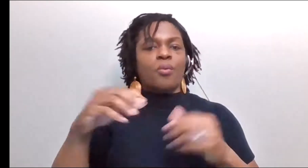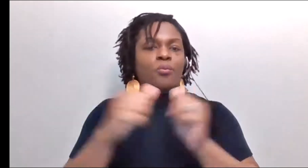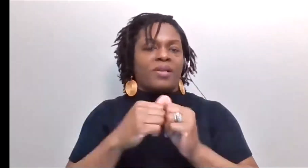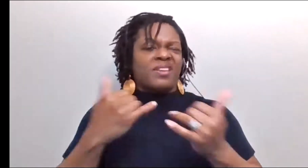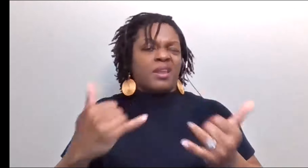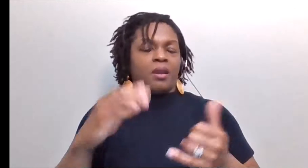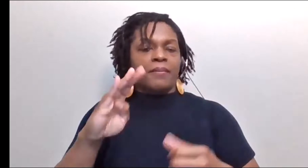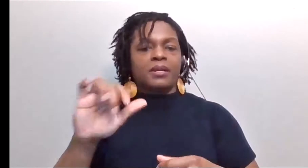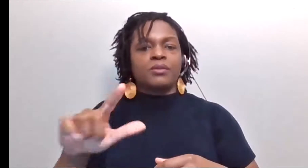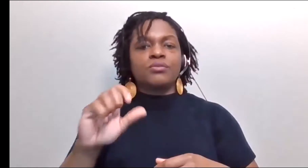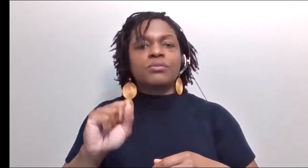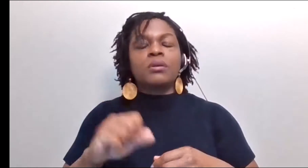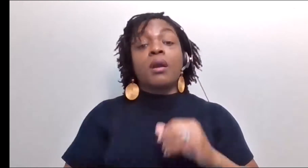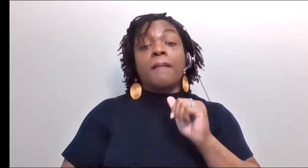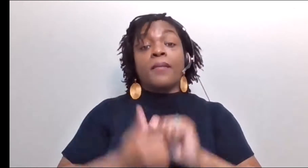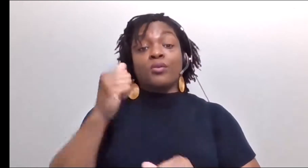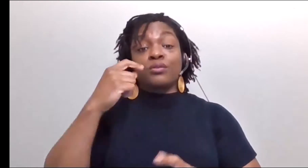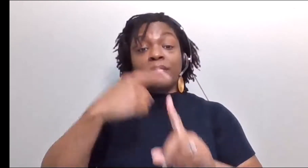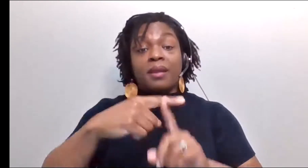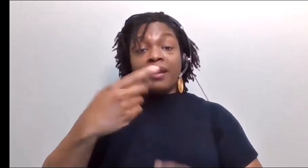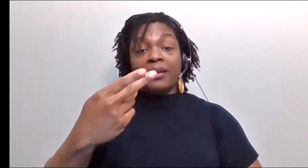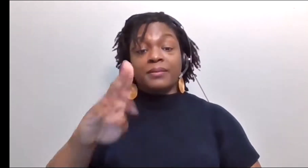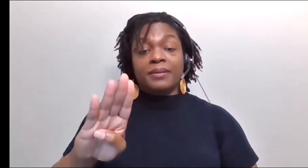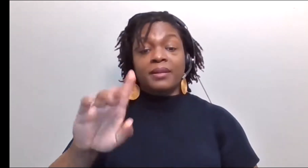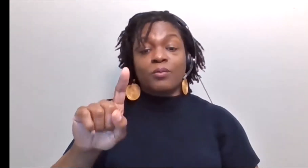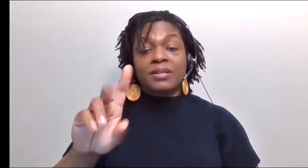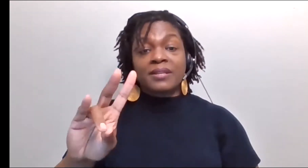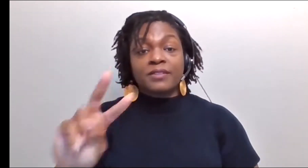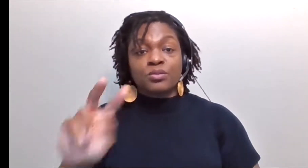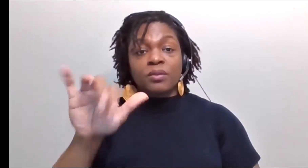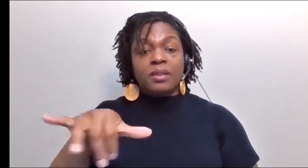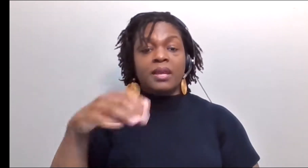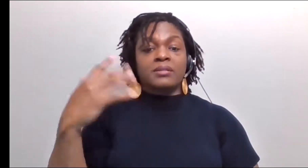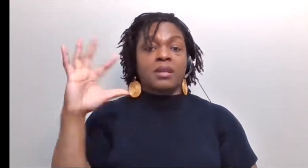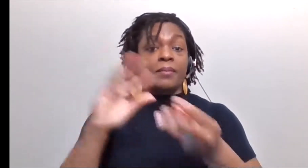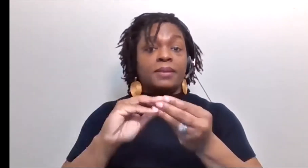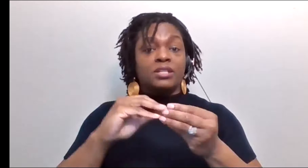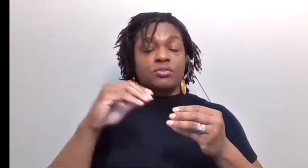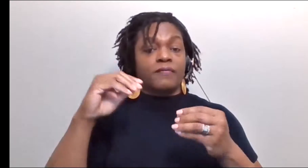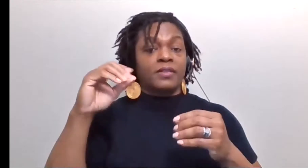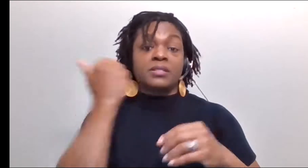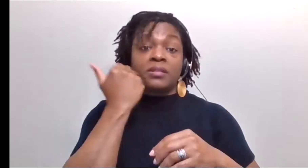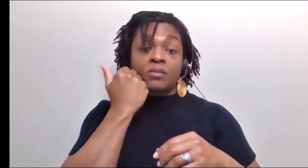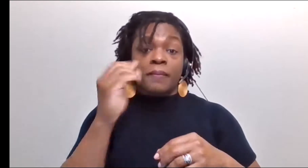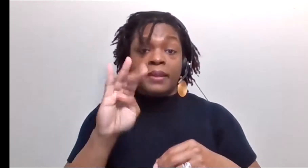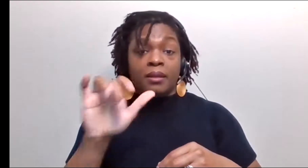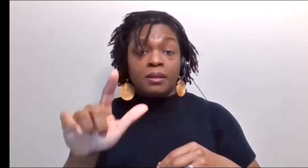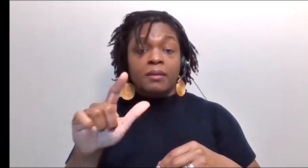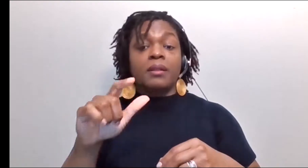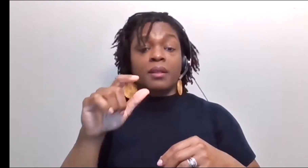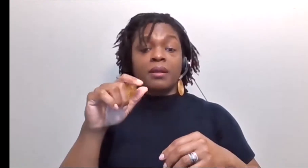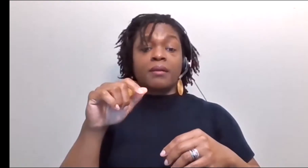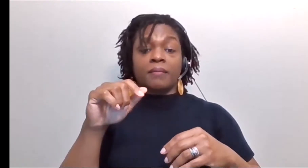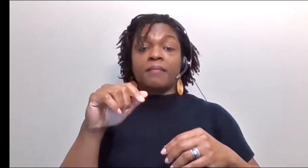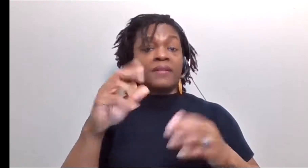most positive one, which was the HB 172, which was the comprehensive dental bill. That's